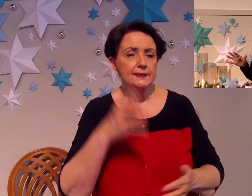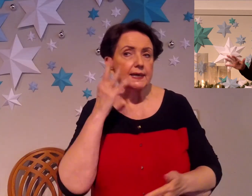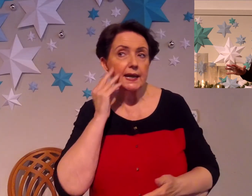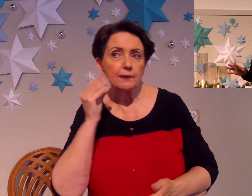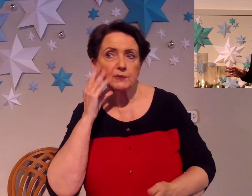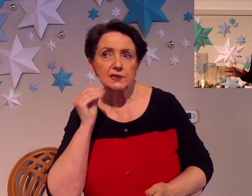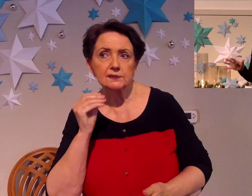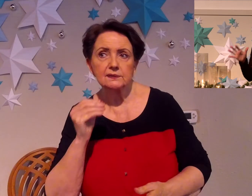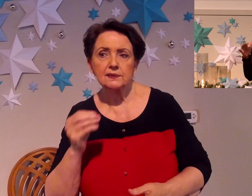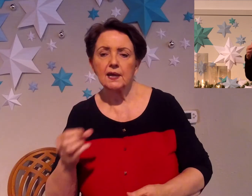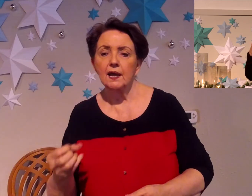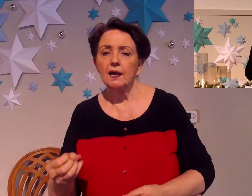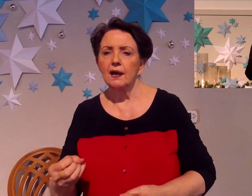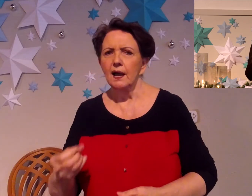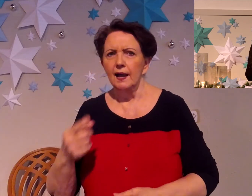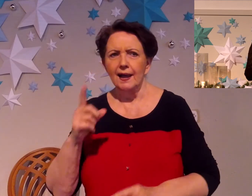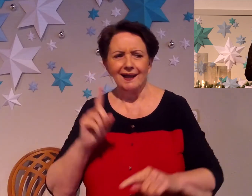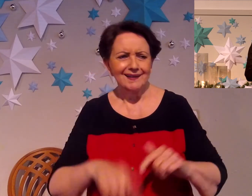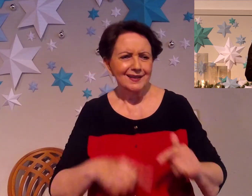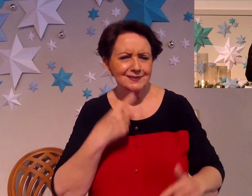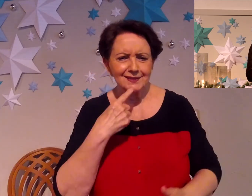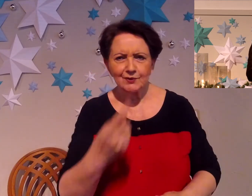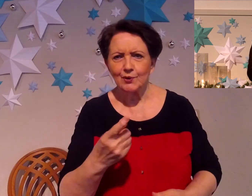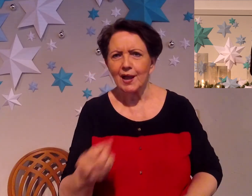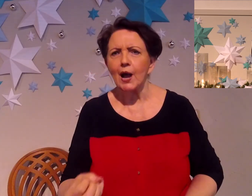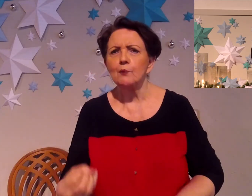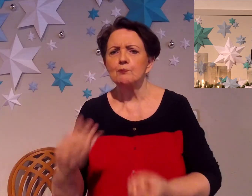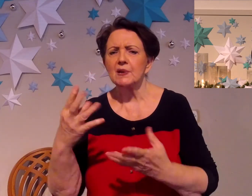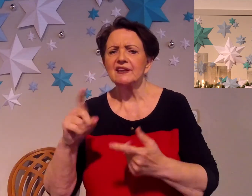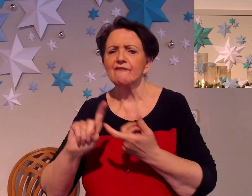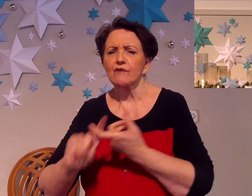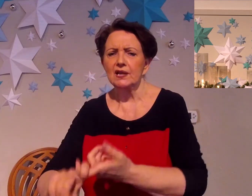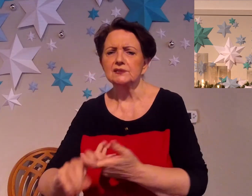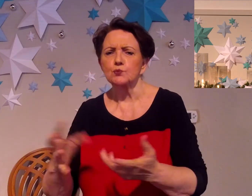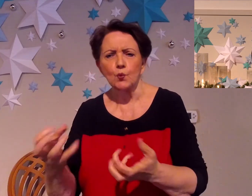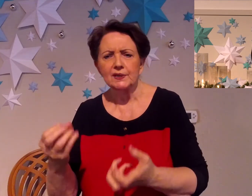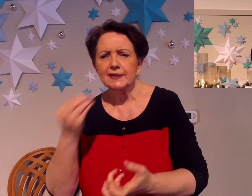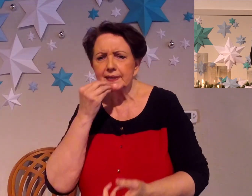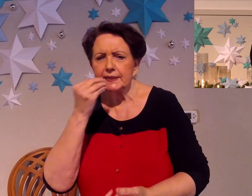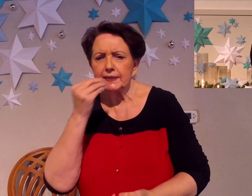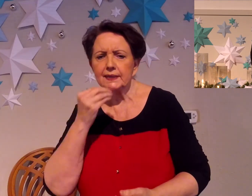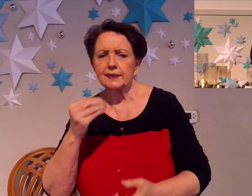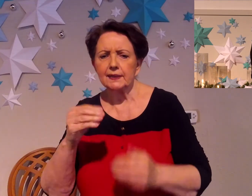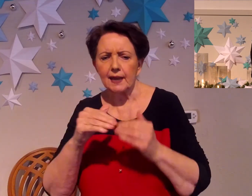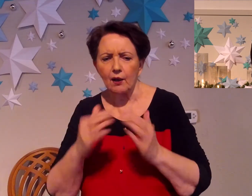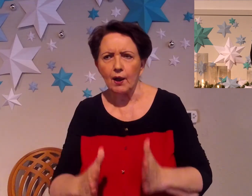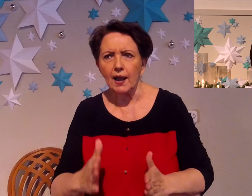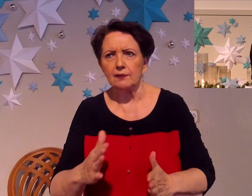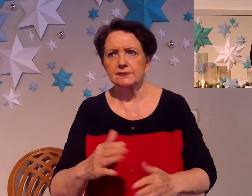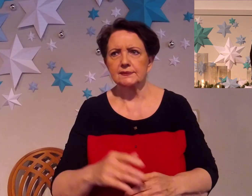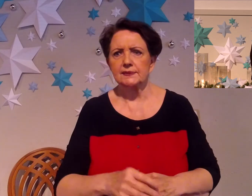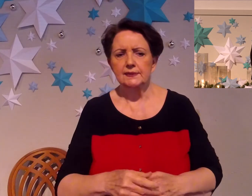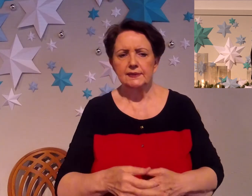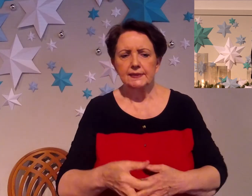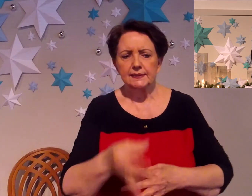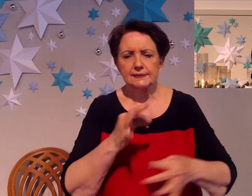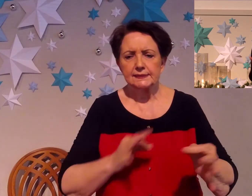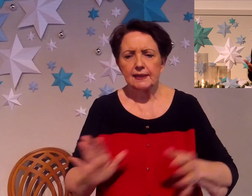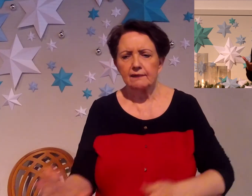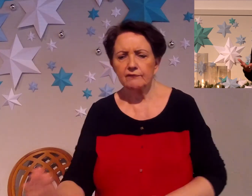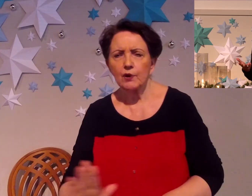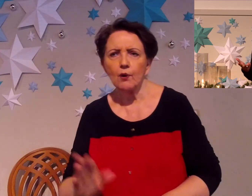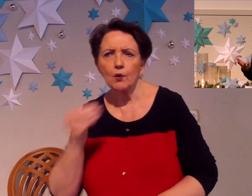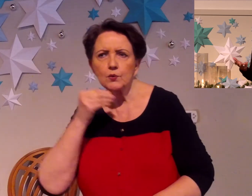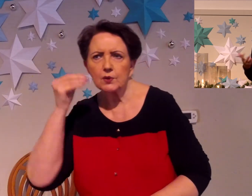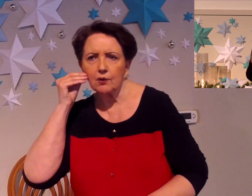of Jason's friends wanted to eat at our house because at home they ate in front of the television, or they ate fast food, or they